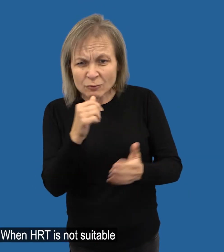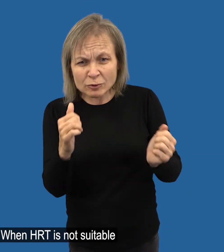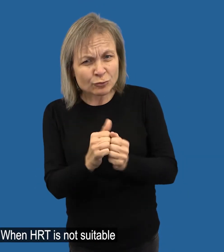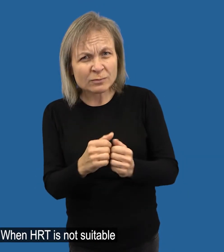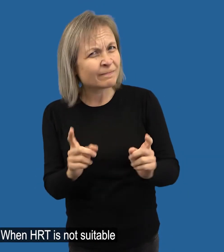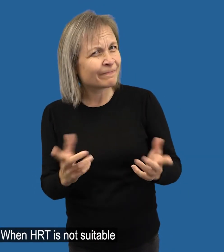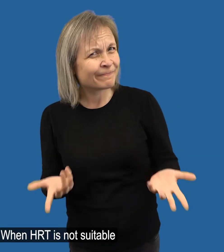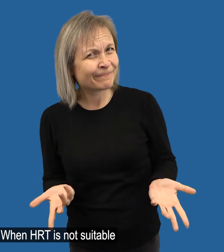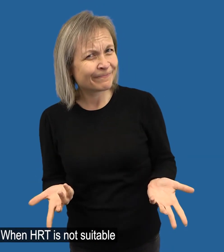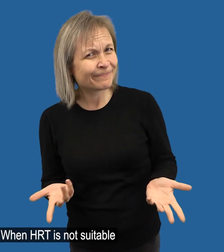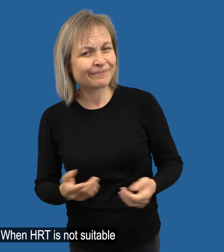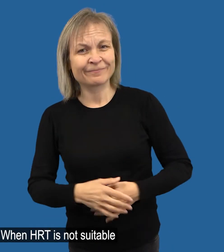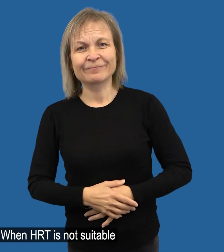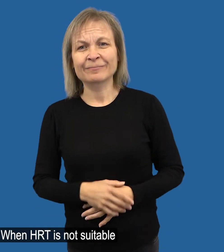When HRT is not suitable.